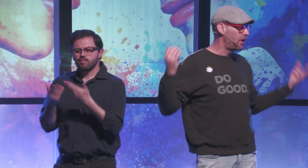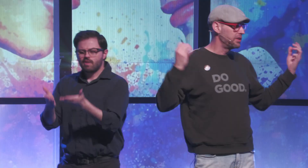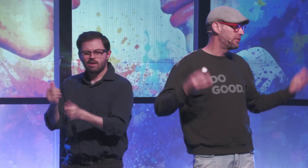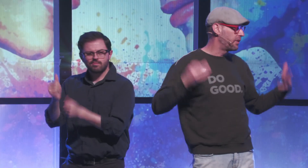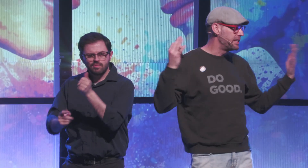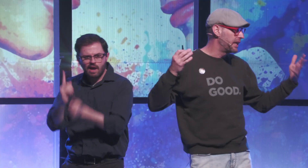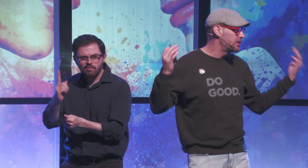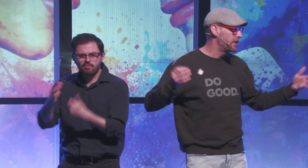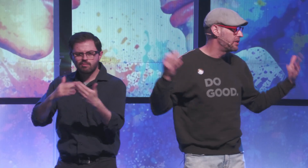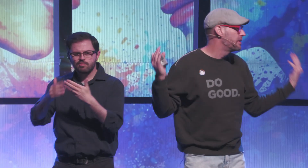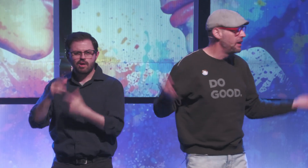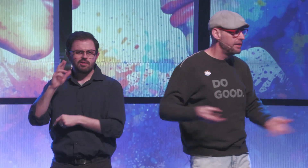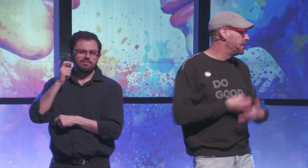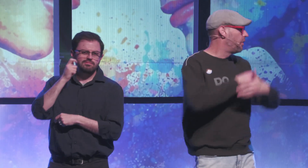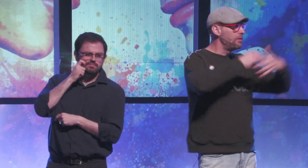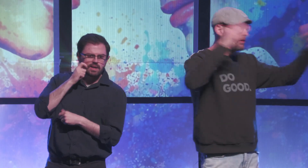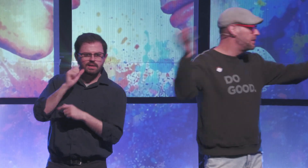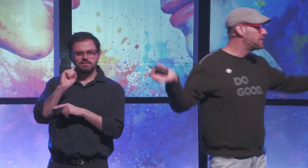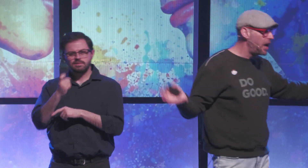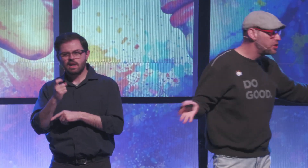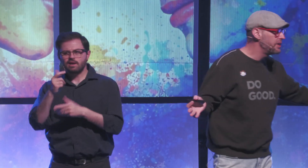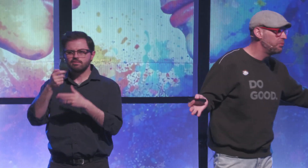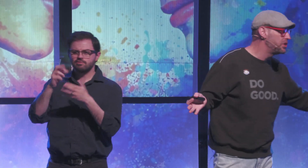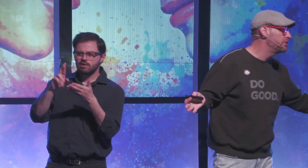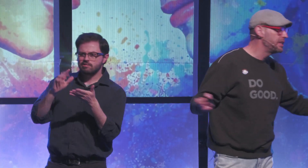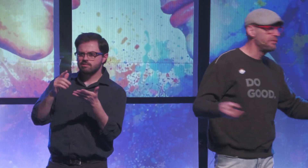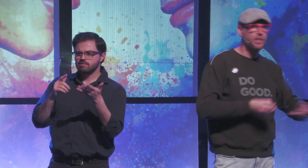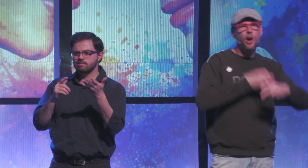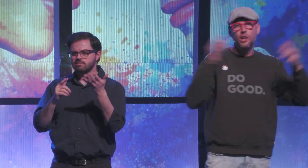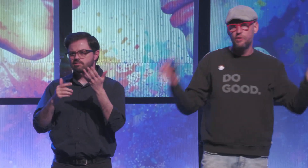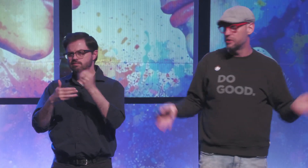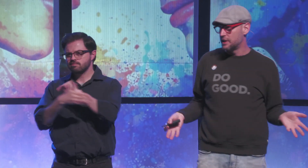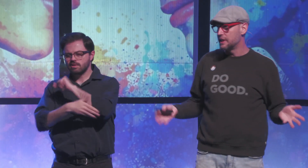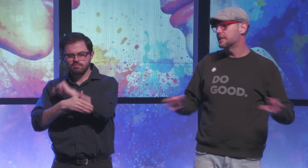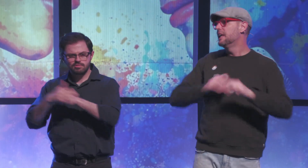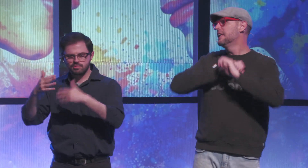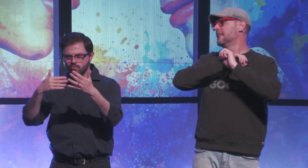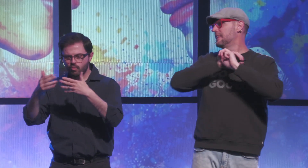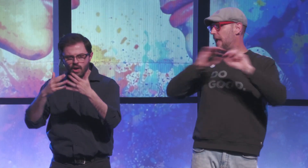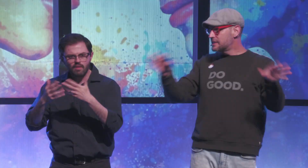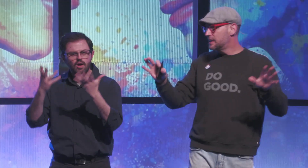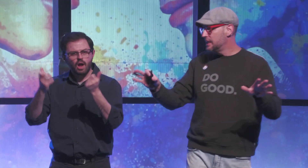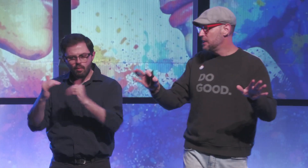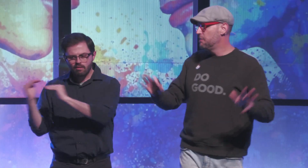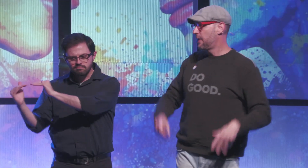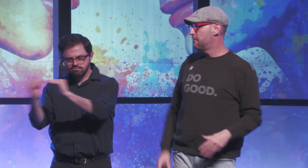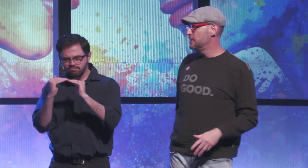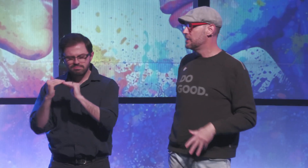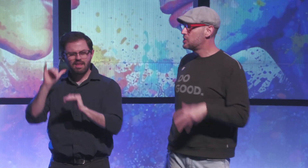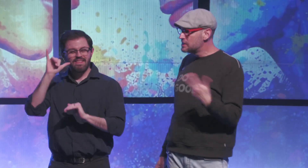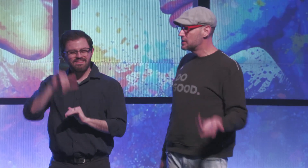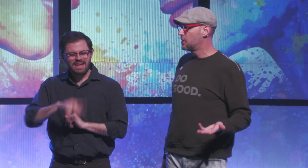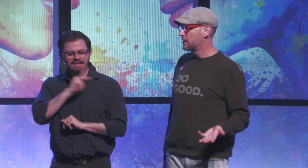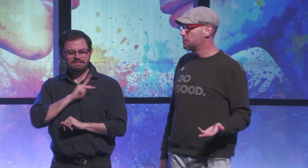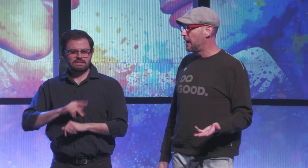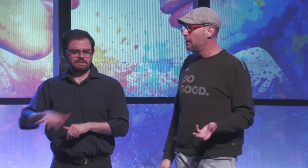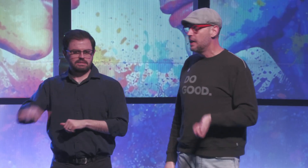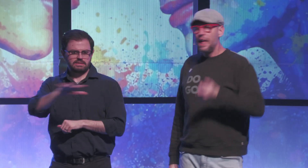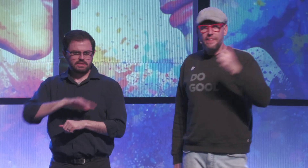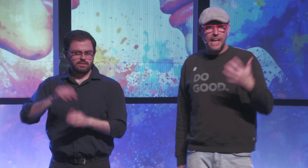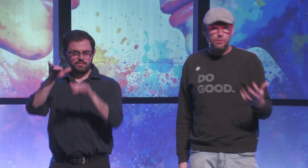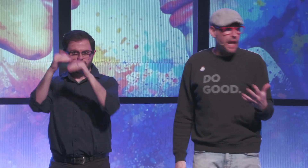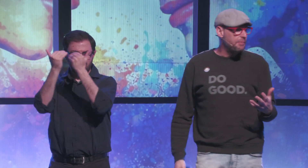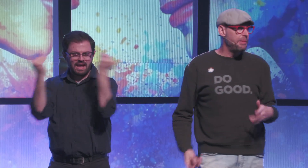people, regardless of race, sex, gender, country in which you live in, all of those things. That's the kingdom of heaven that Jesus talked